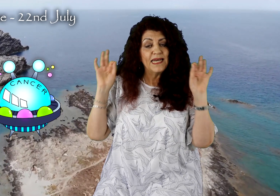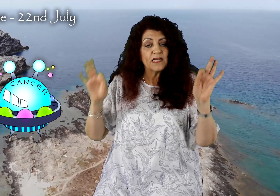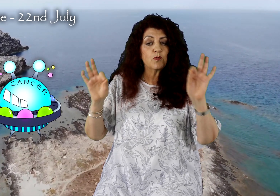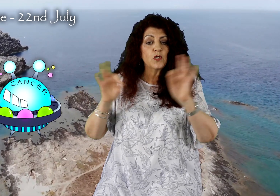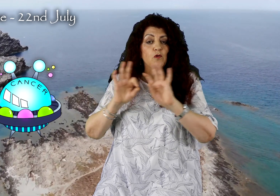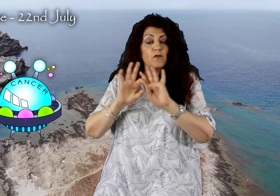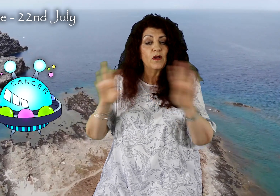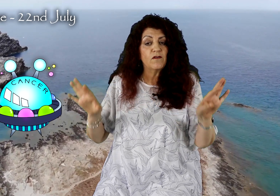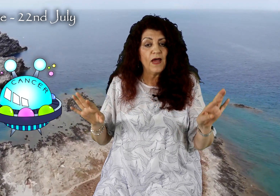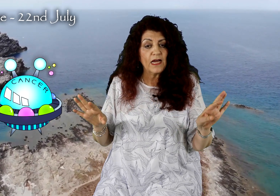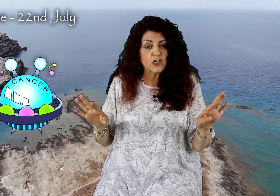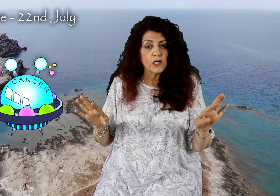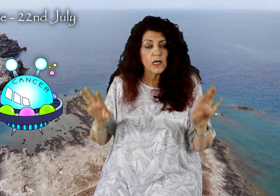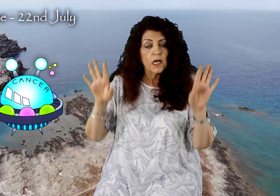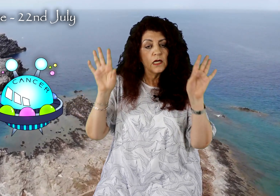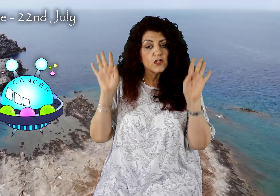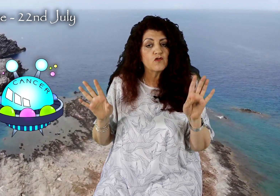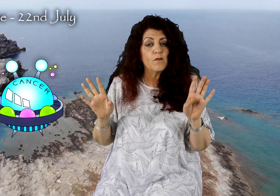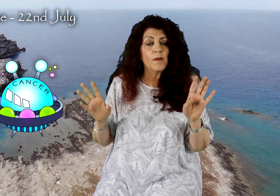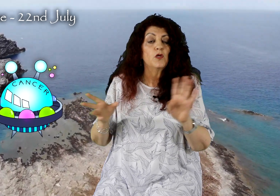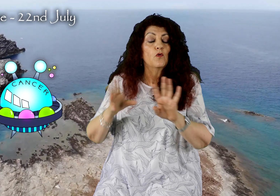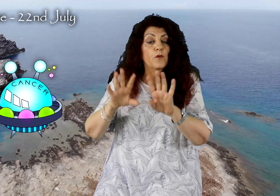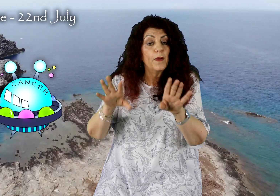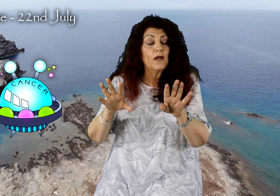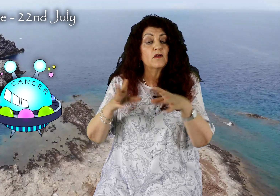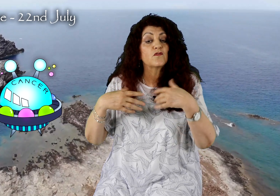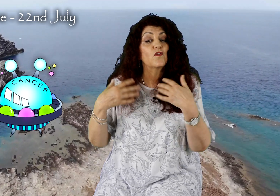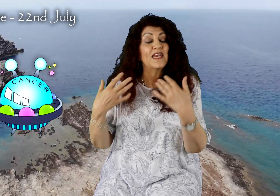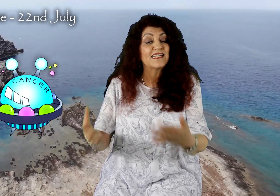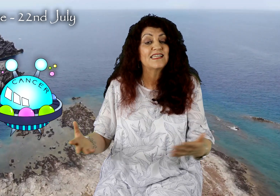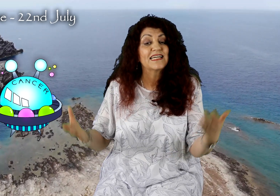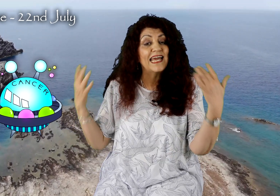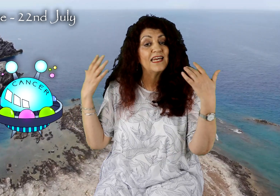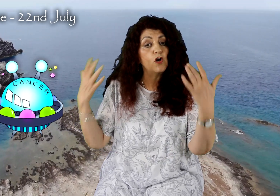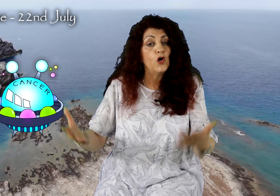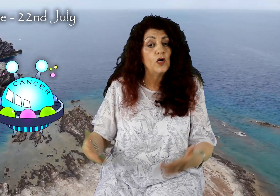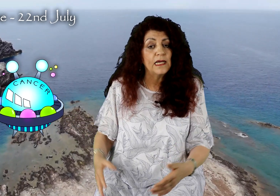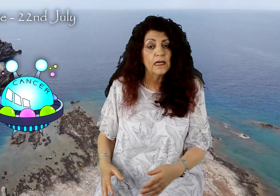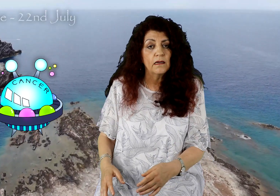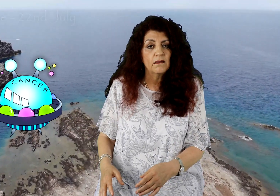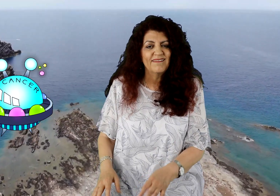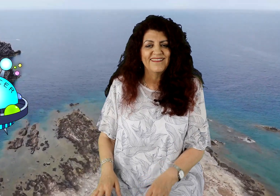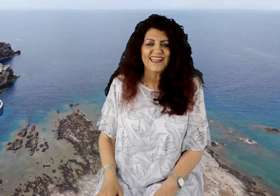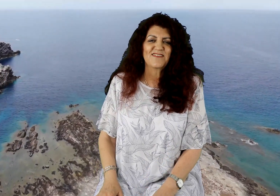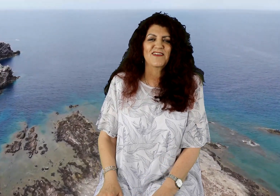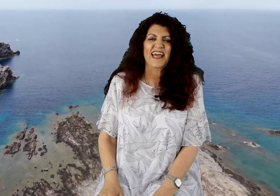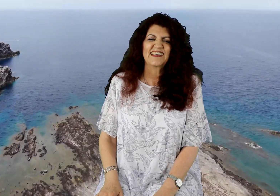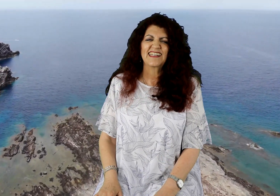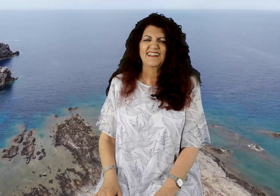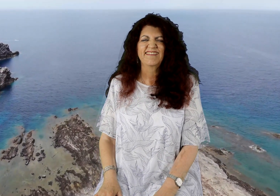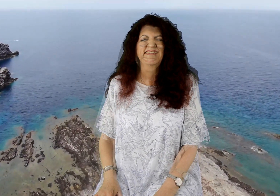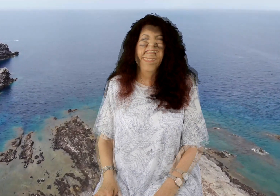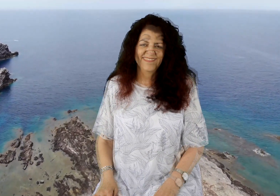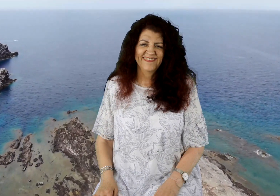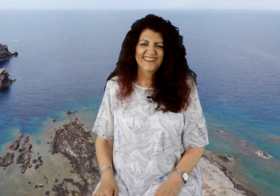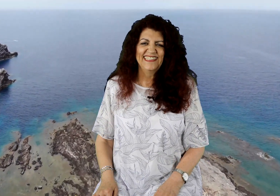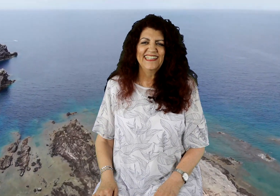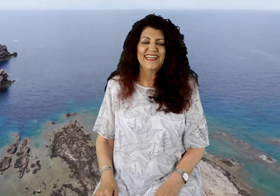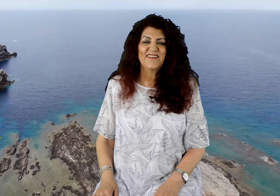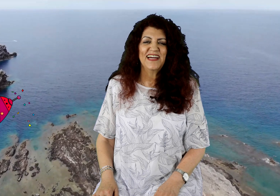next week, you'll be ready for action. And just remember, you're preparing this for next year. Get in early. That's it for Cancer. Leo, my